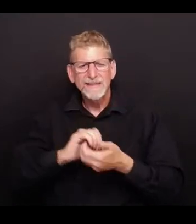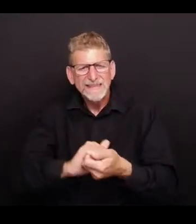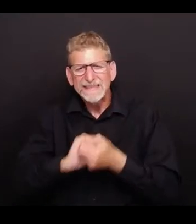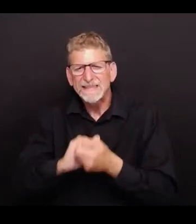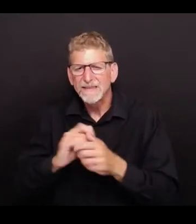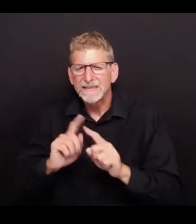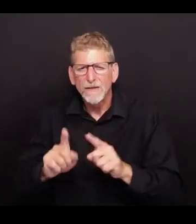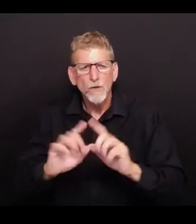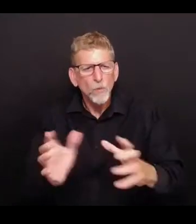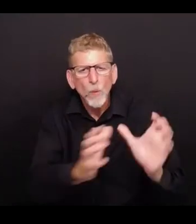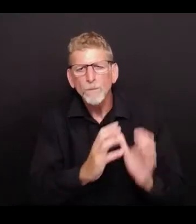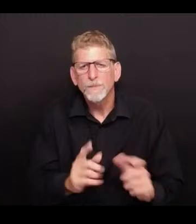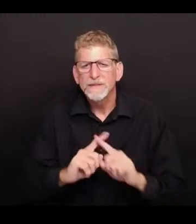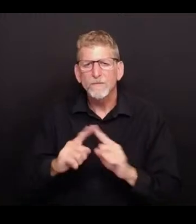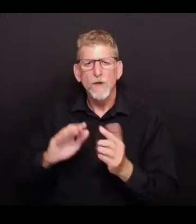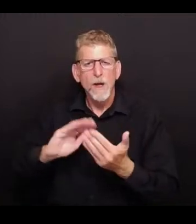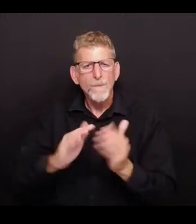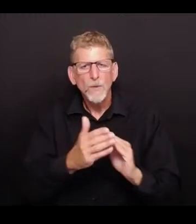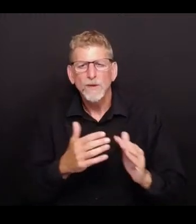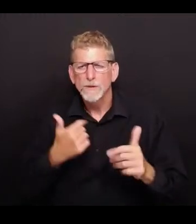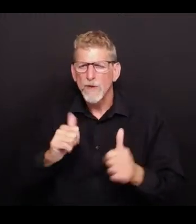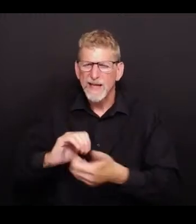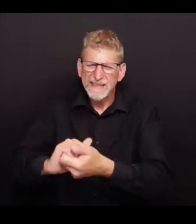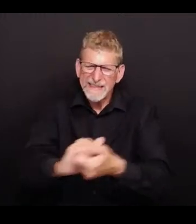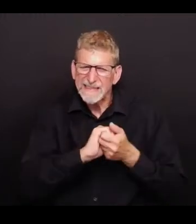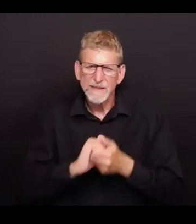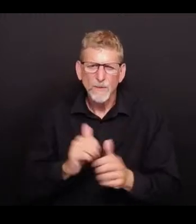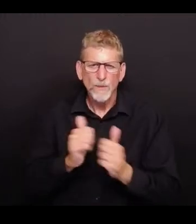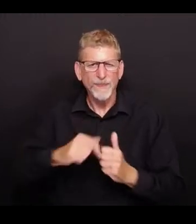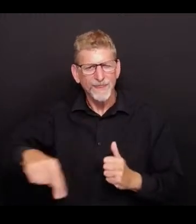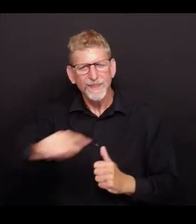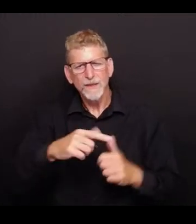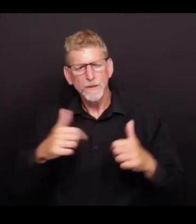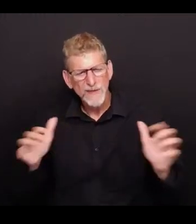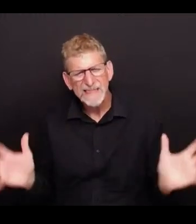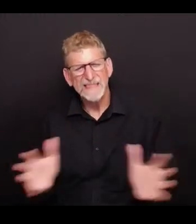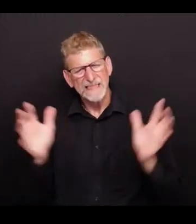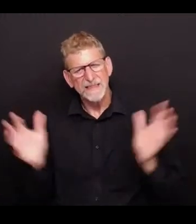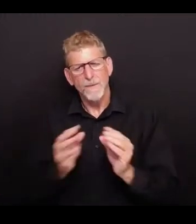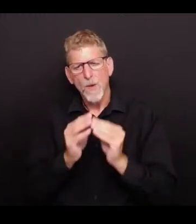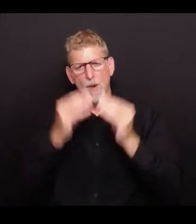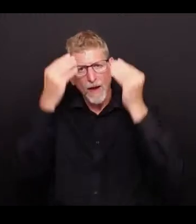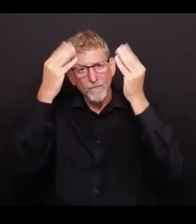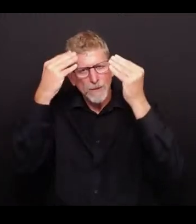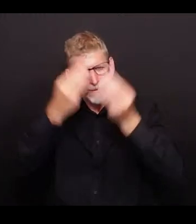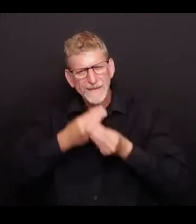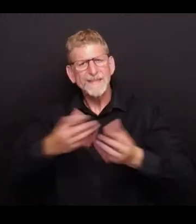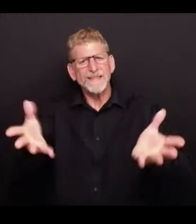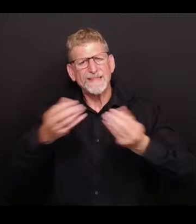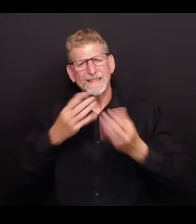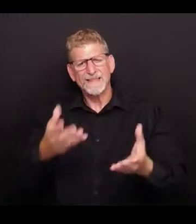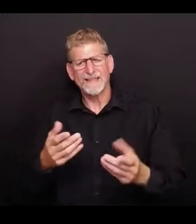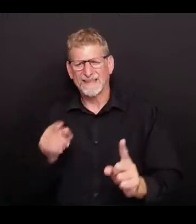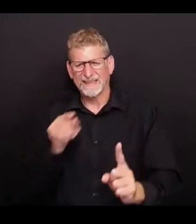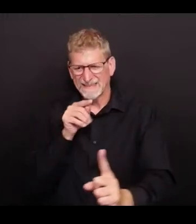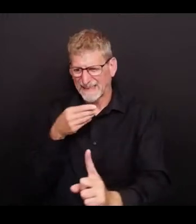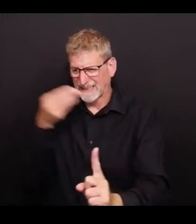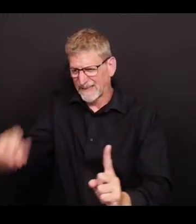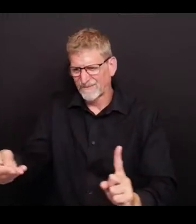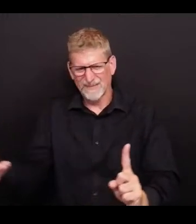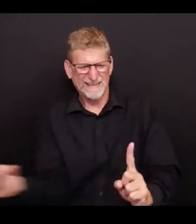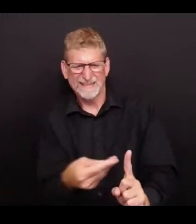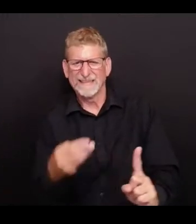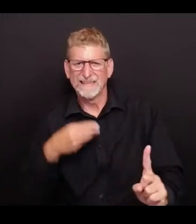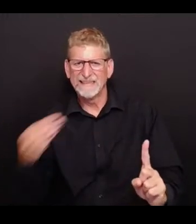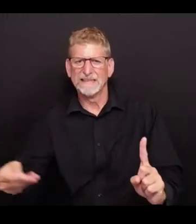community groups that we've worked with throughout the pandemic, we're trying to continue to get messages into communities, whether it's through